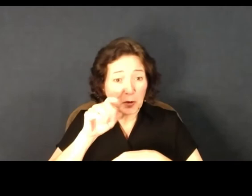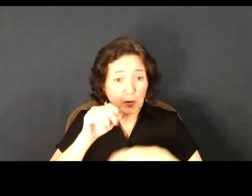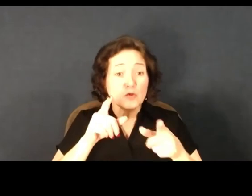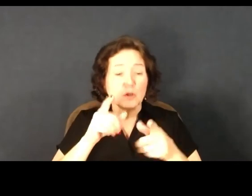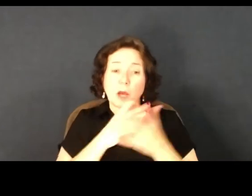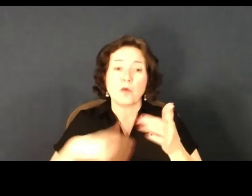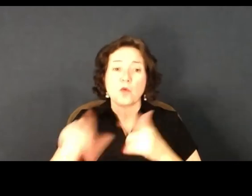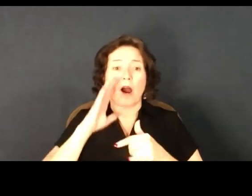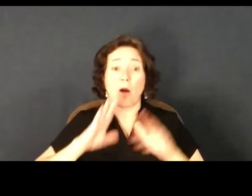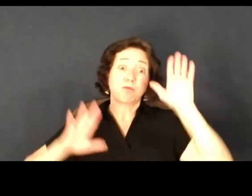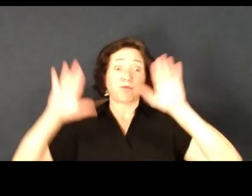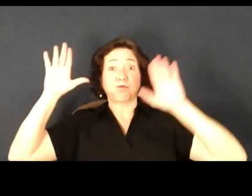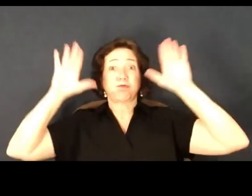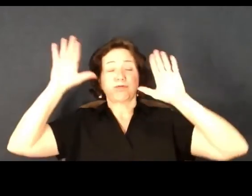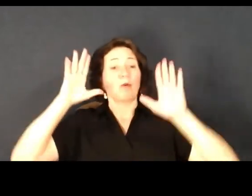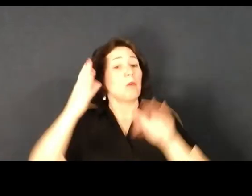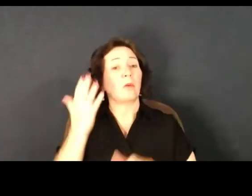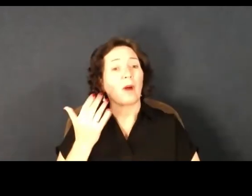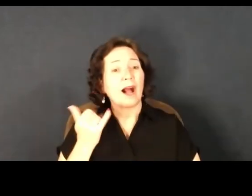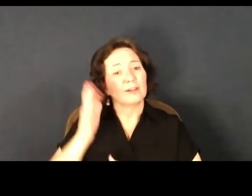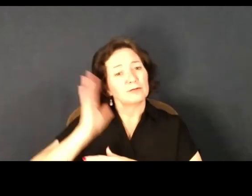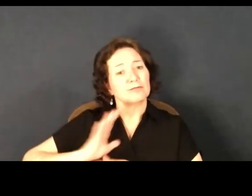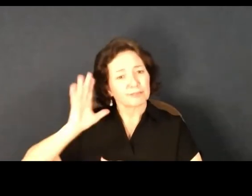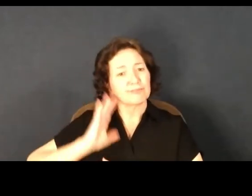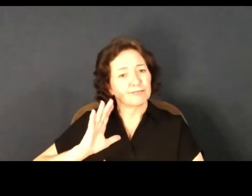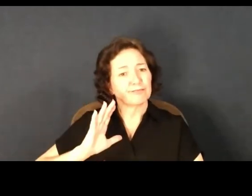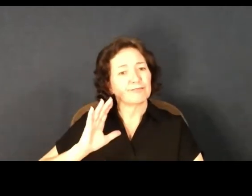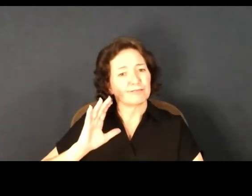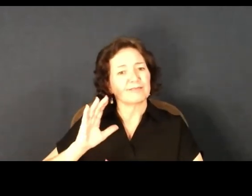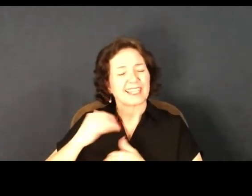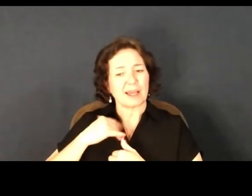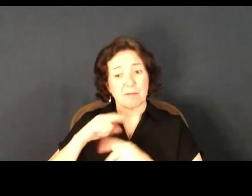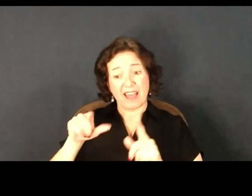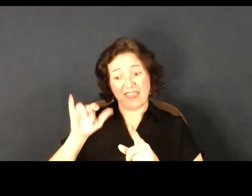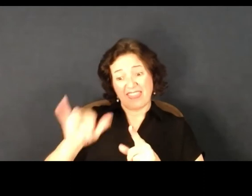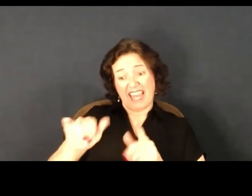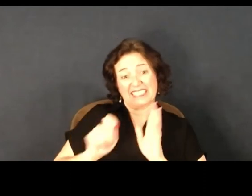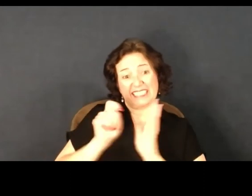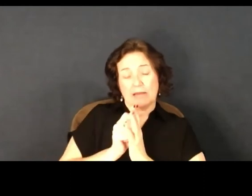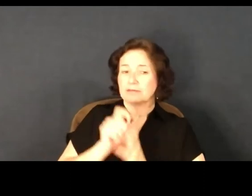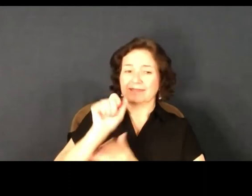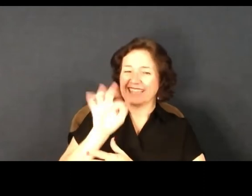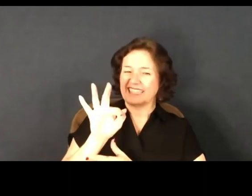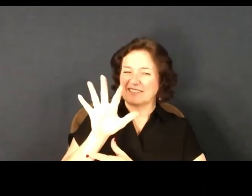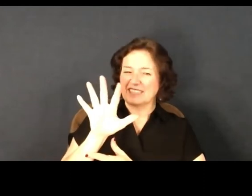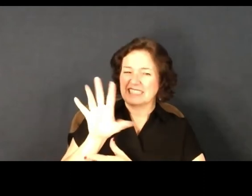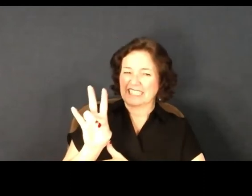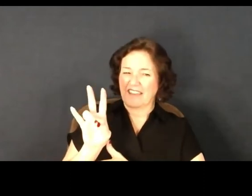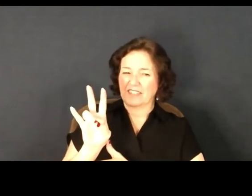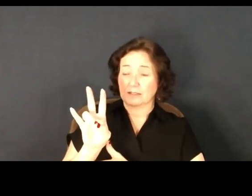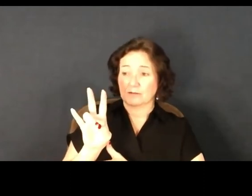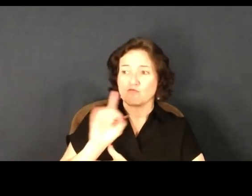because lots of people have tattoos, but this was 1957. Nobody had a